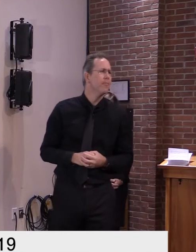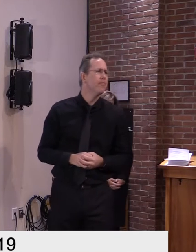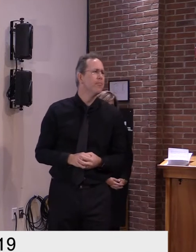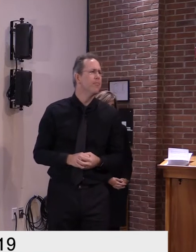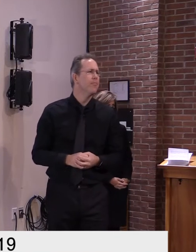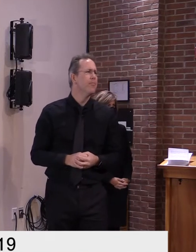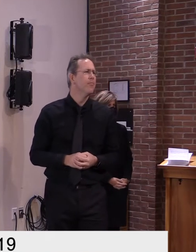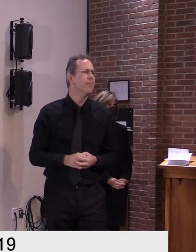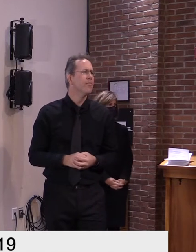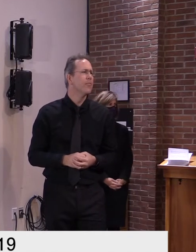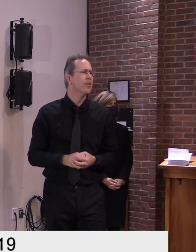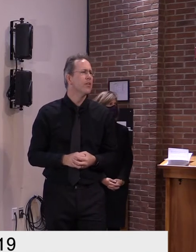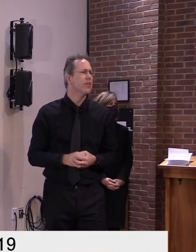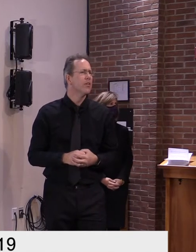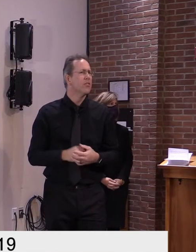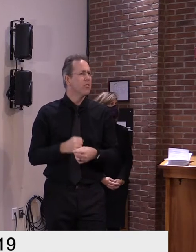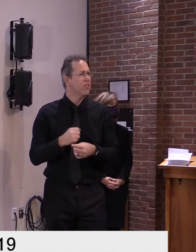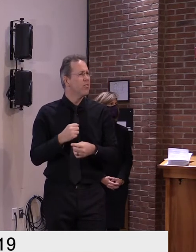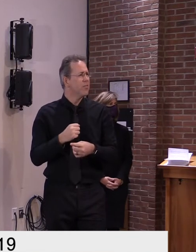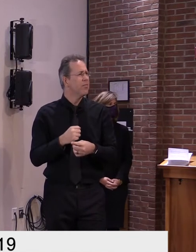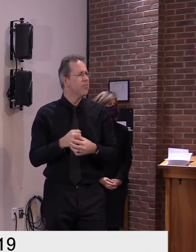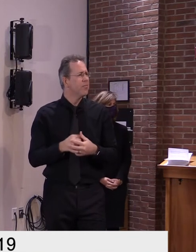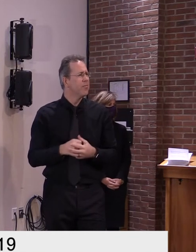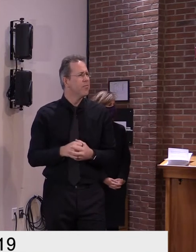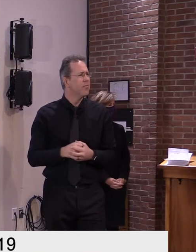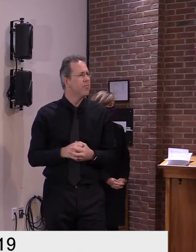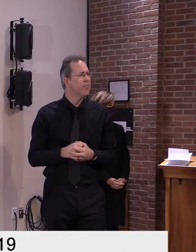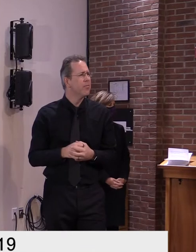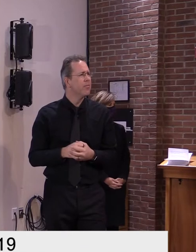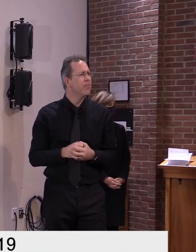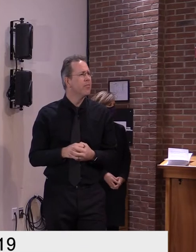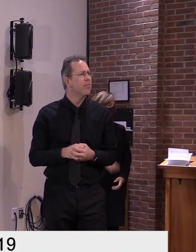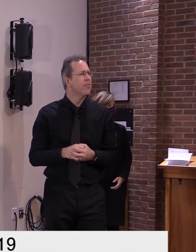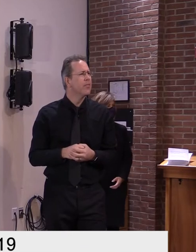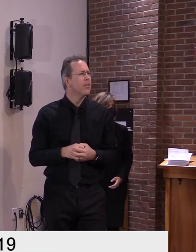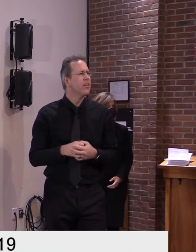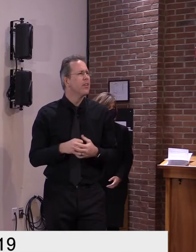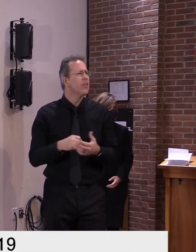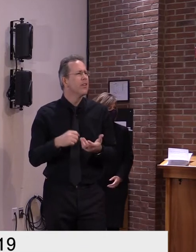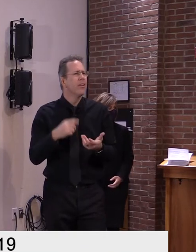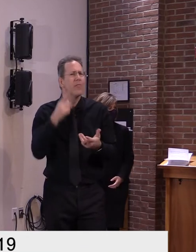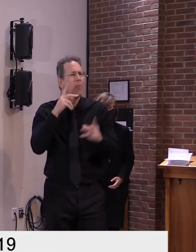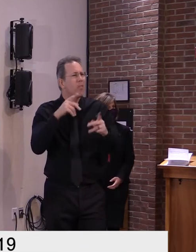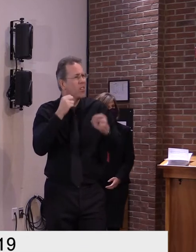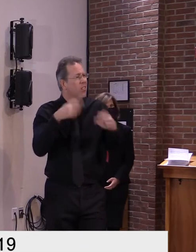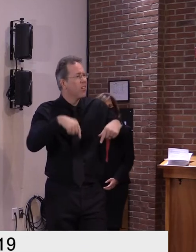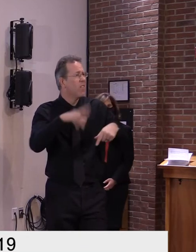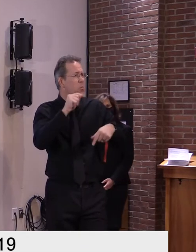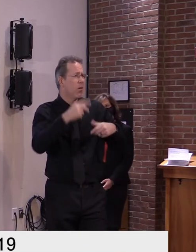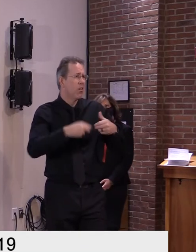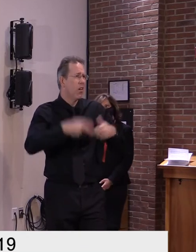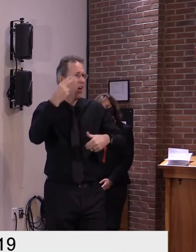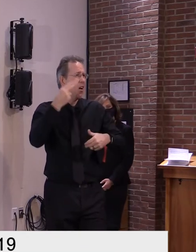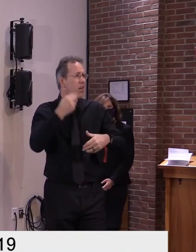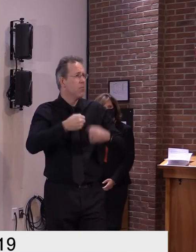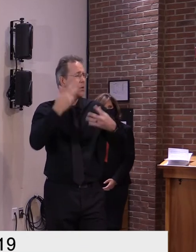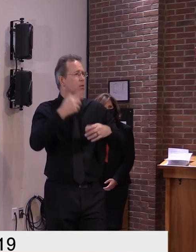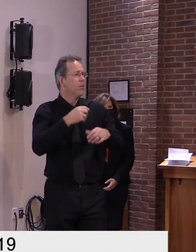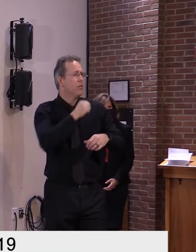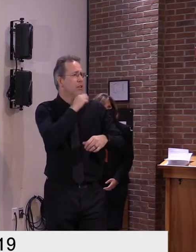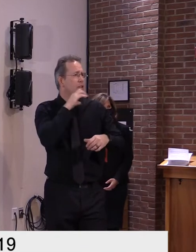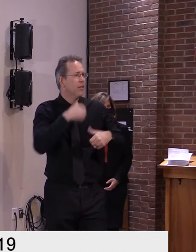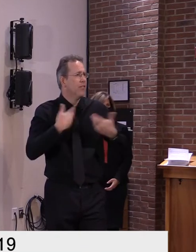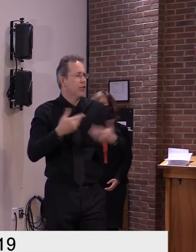to know how long it might take to vaccinate that group? I'll refer to Dr. Levine at this point,